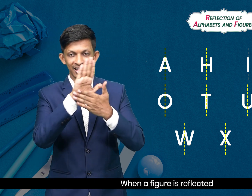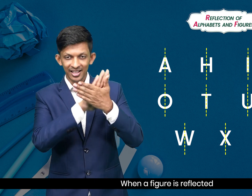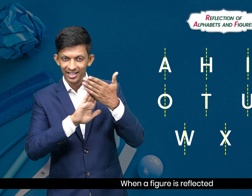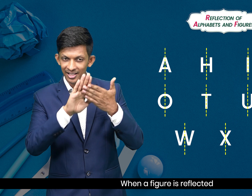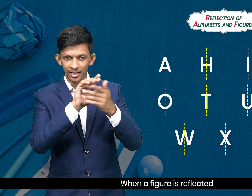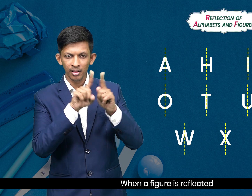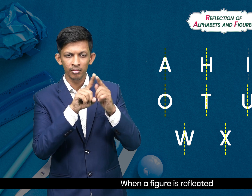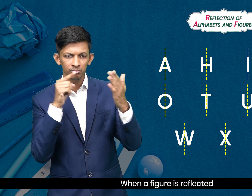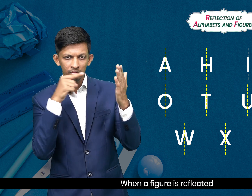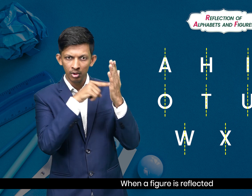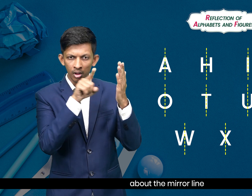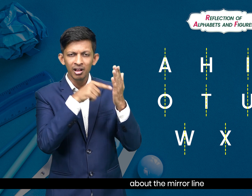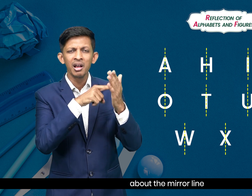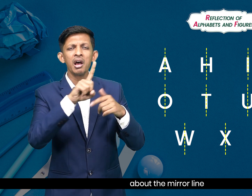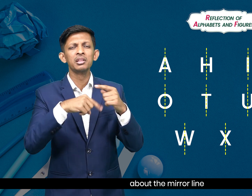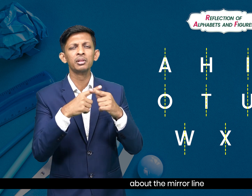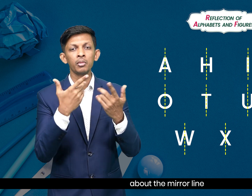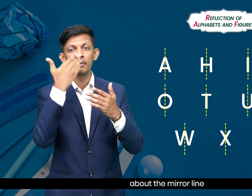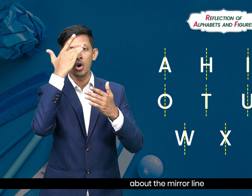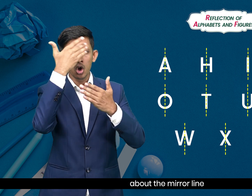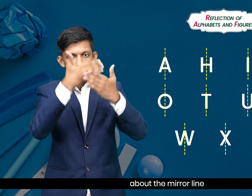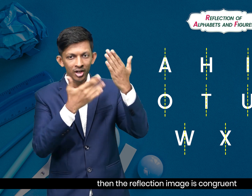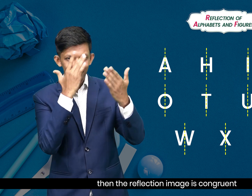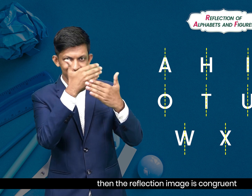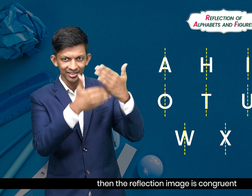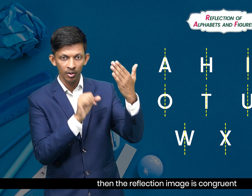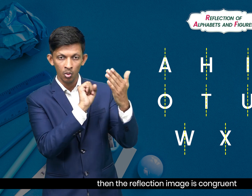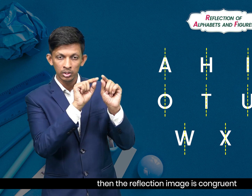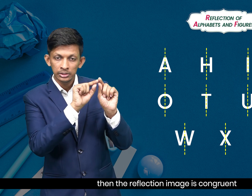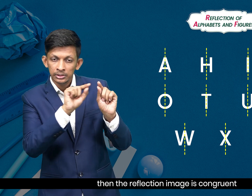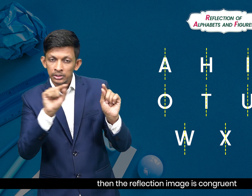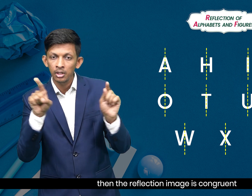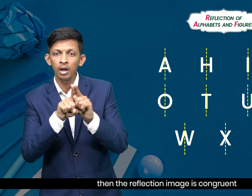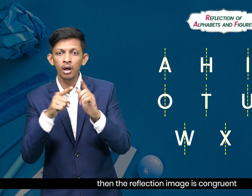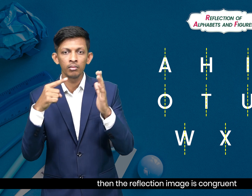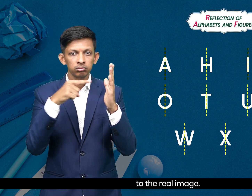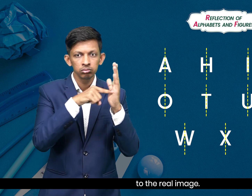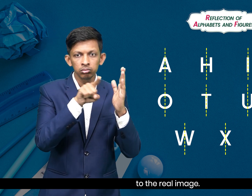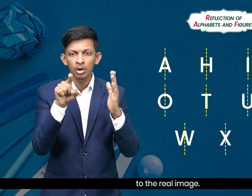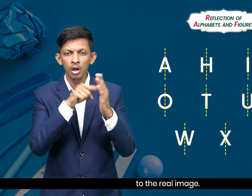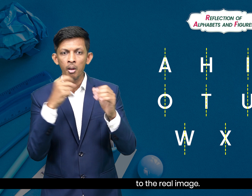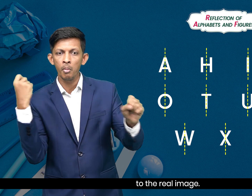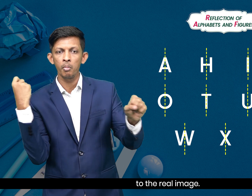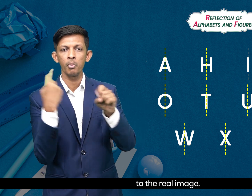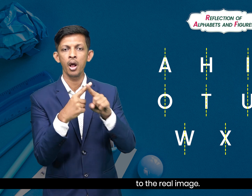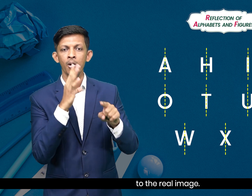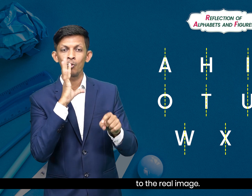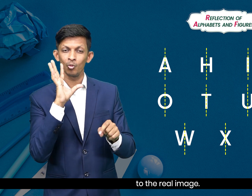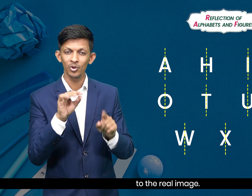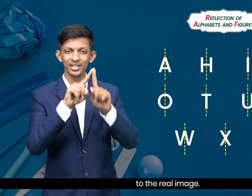When a figure is reflected about the mirror line, then the reflection image is congruent to the real image.